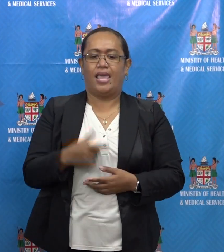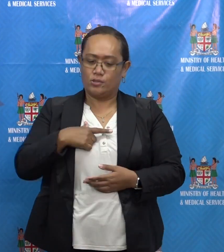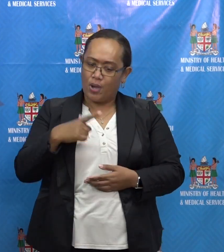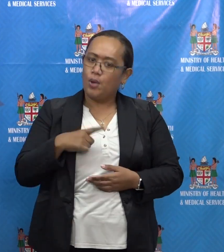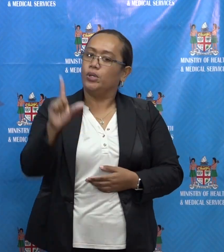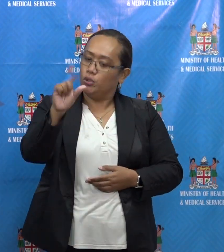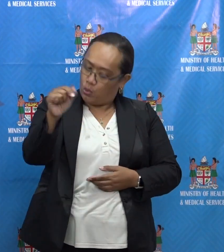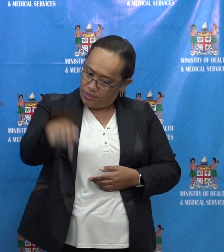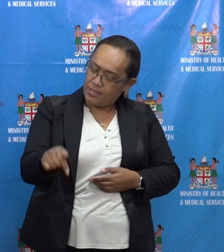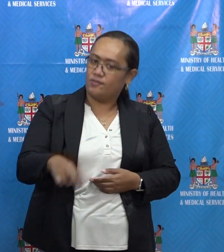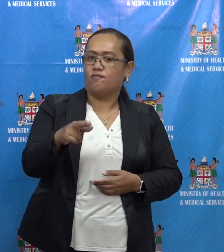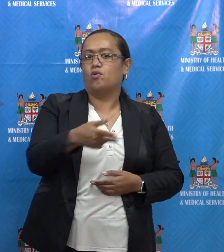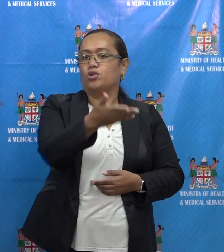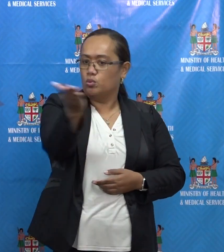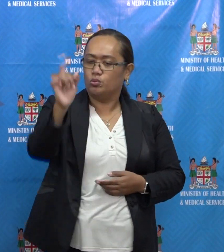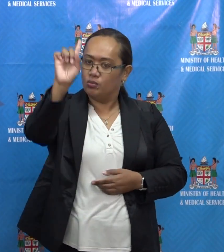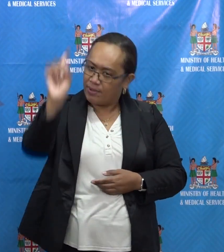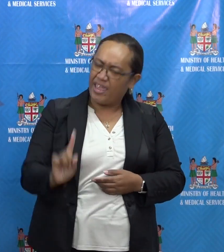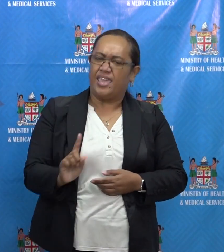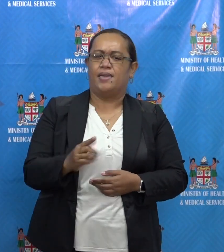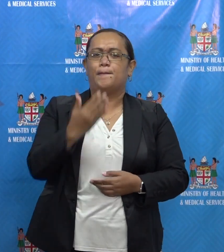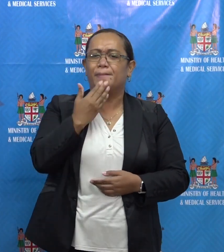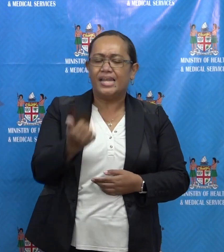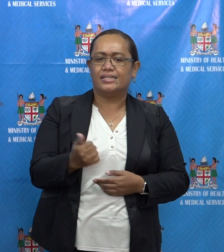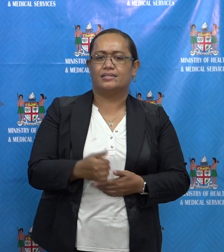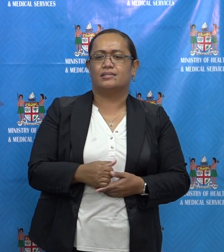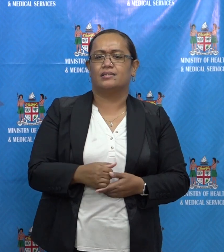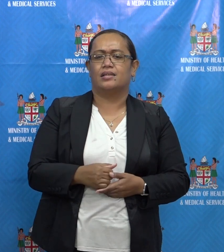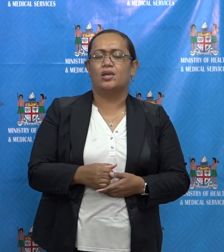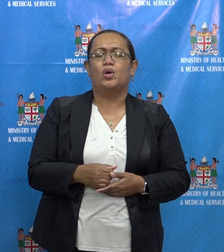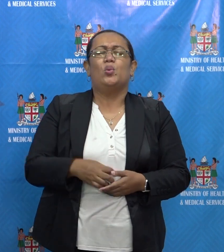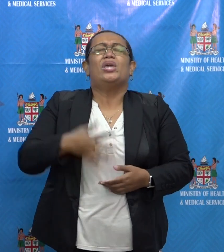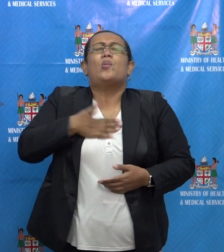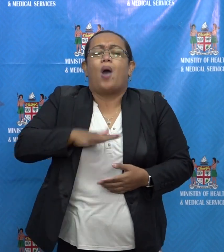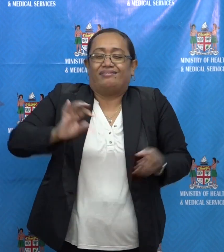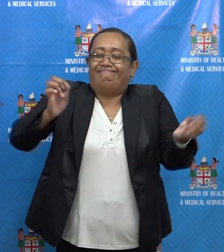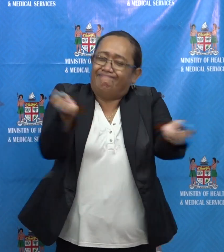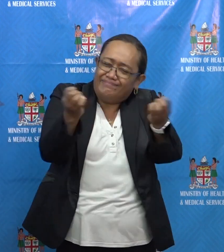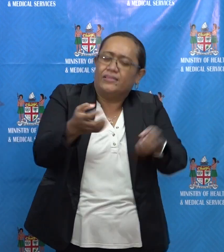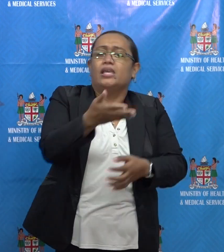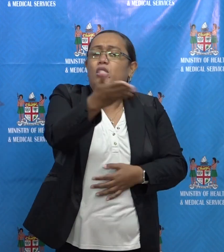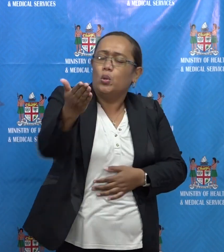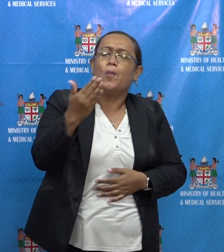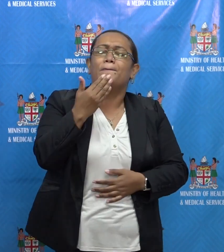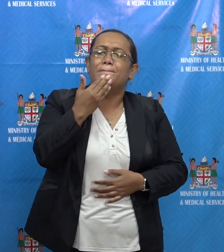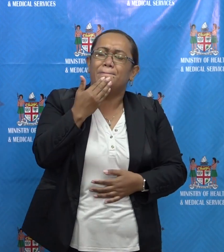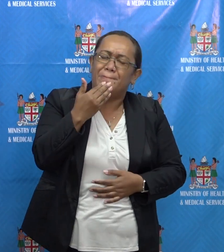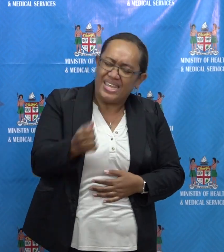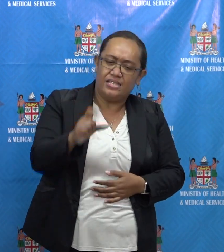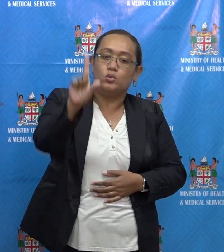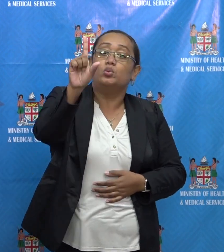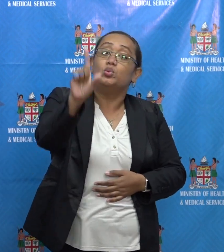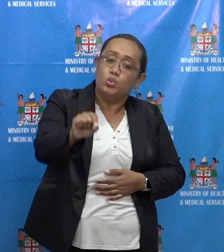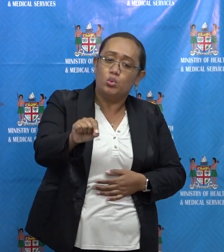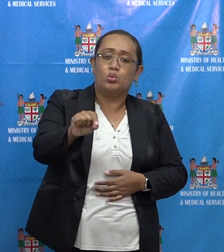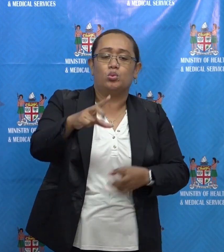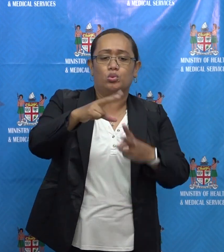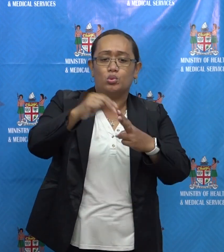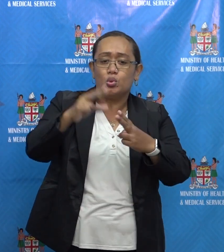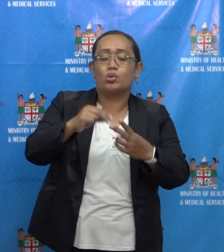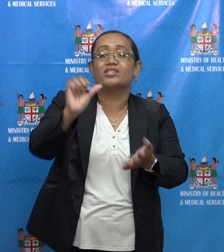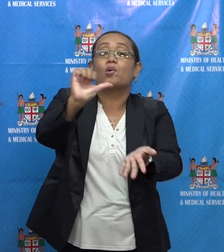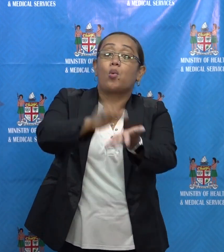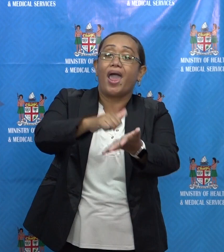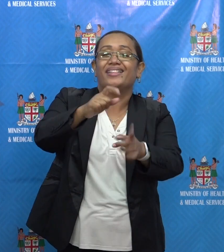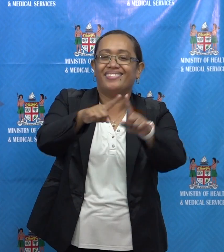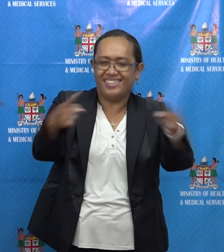and that's the whole gist of what we are on about. We're trying very, very hard to not have to mandate anything.